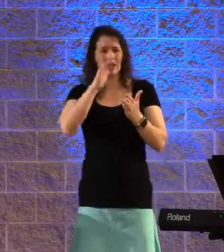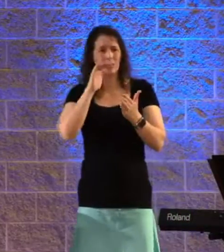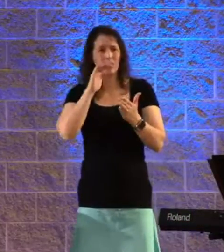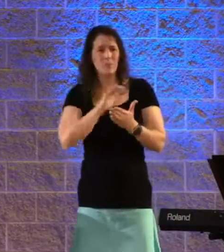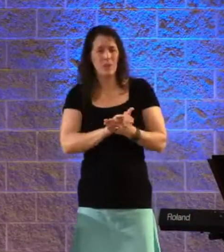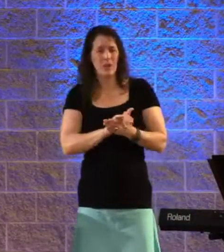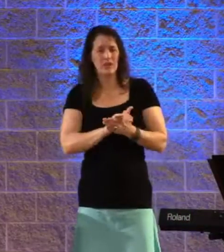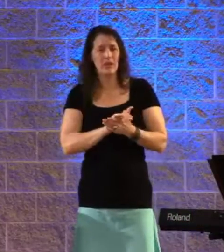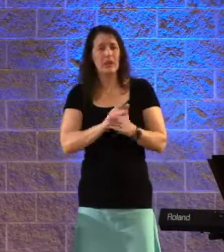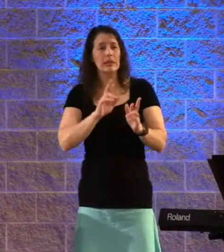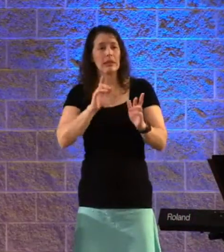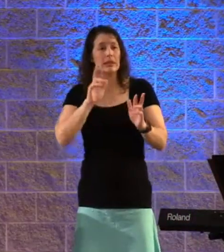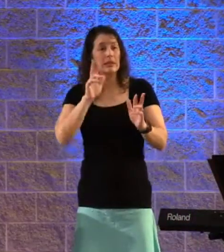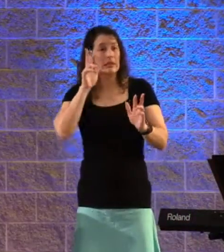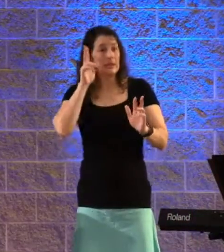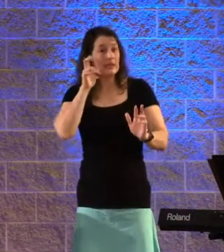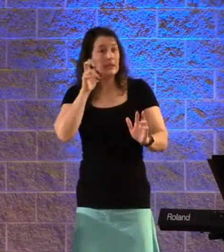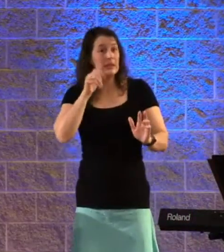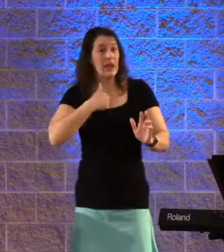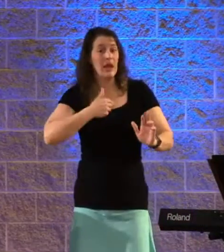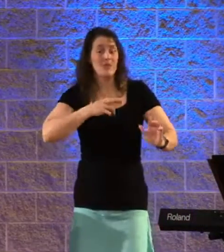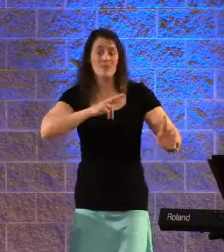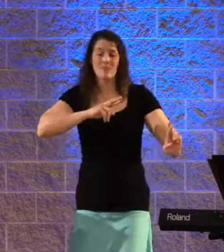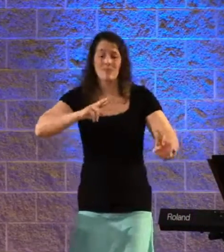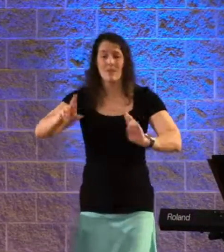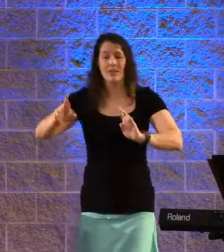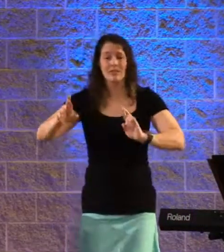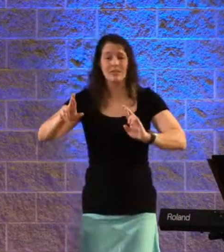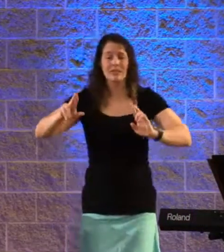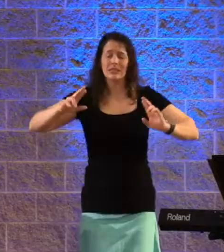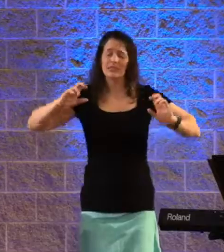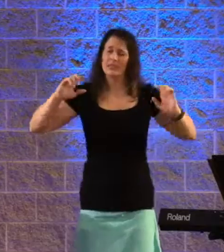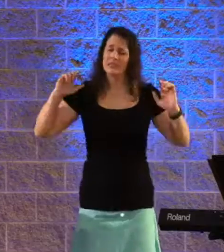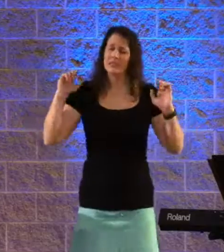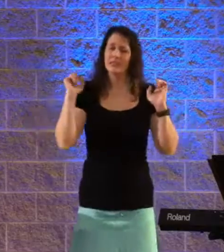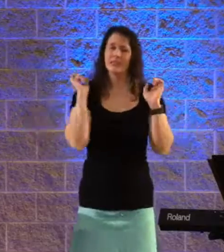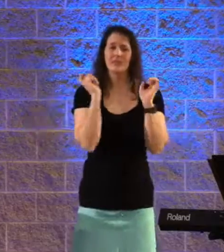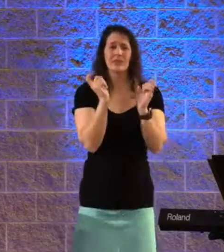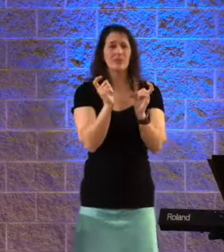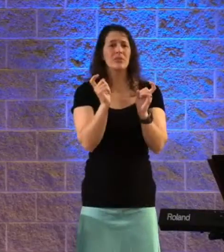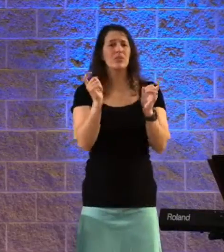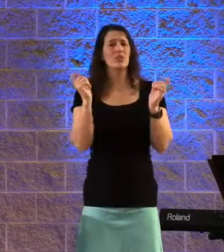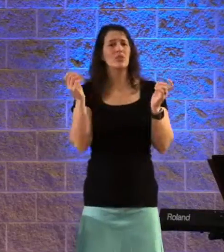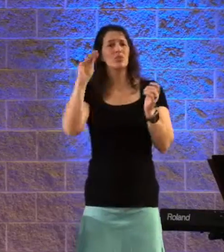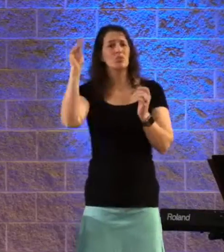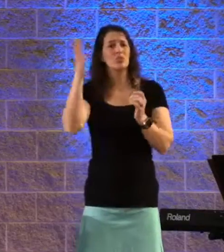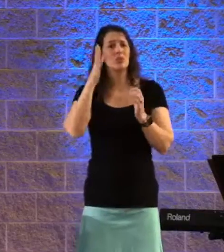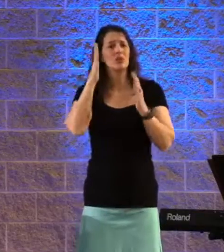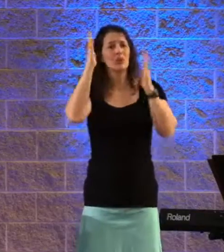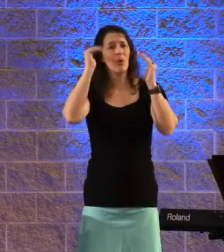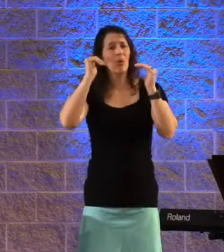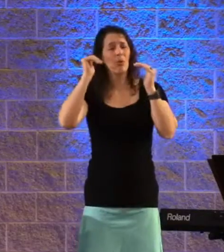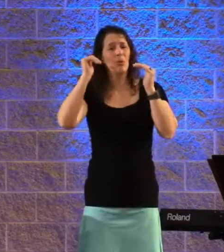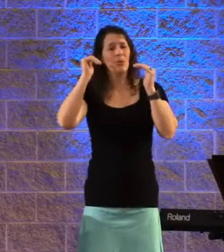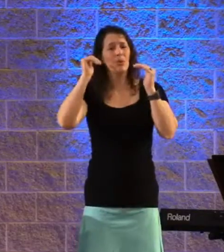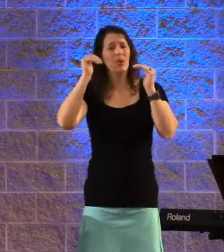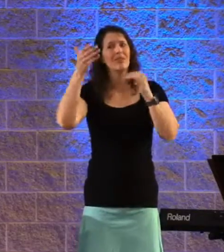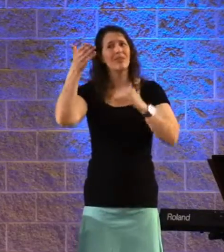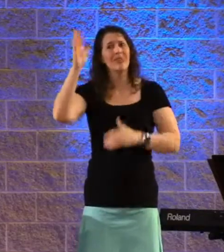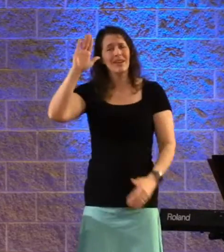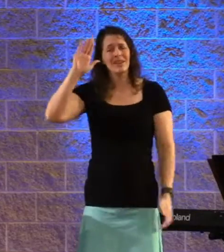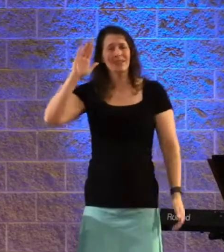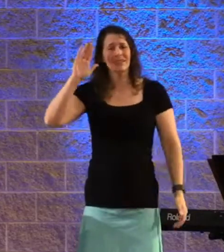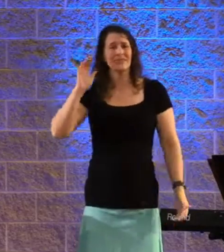I'm primed to lavish them with the grace and the hope of God. Like